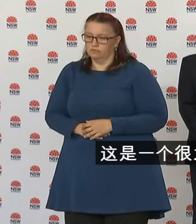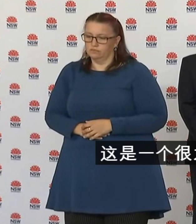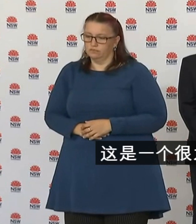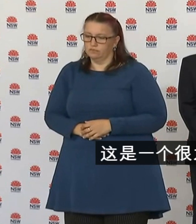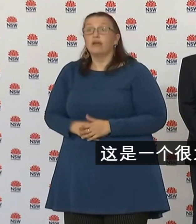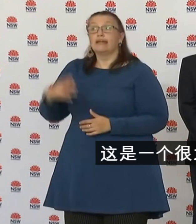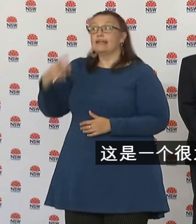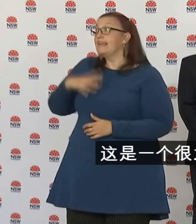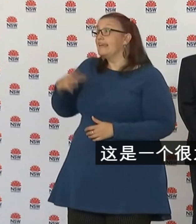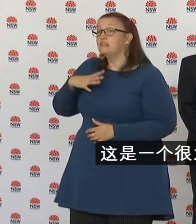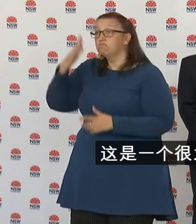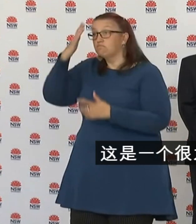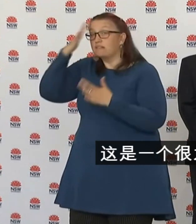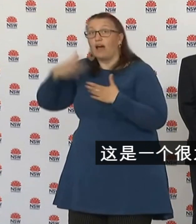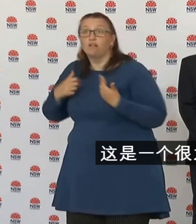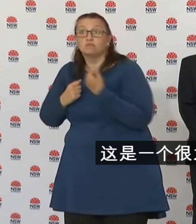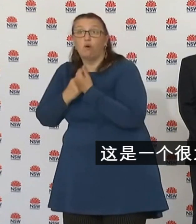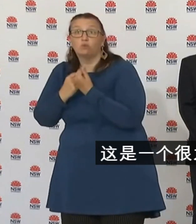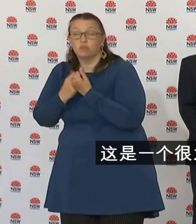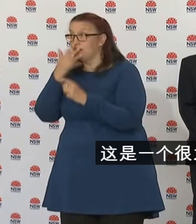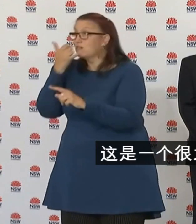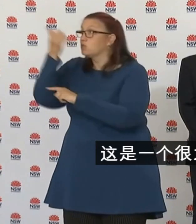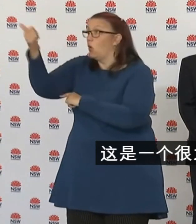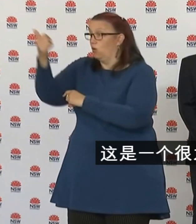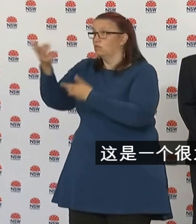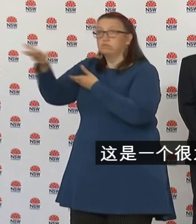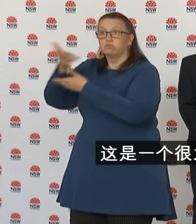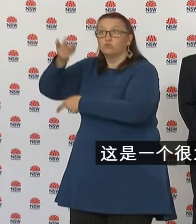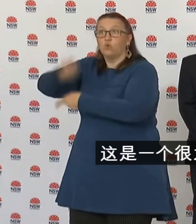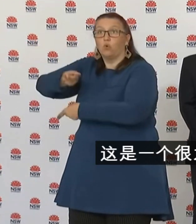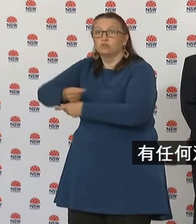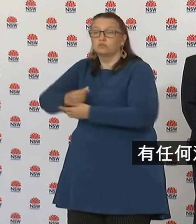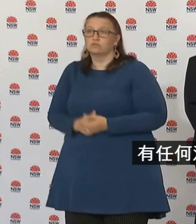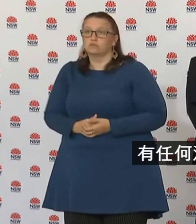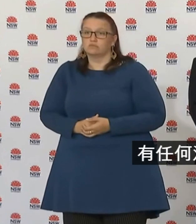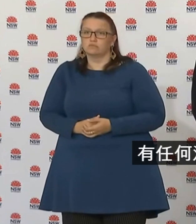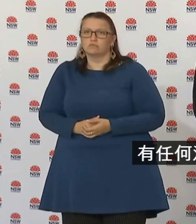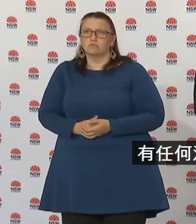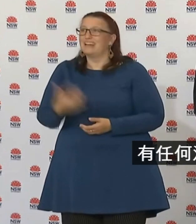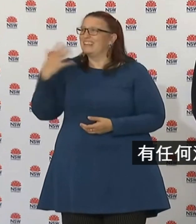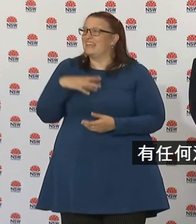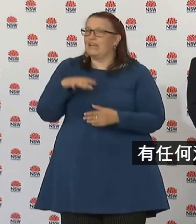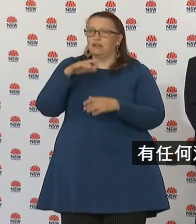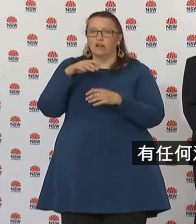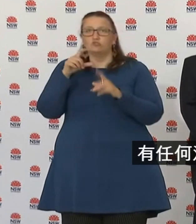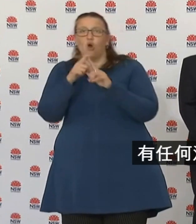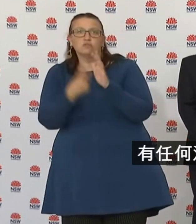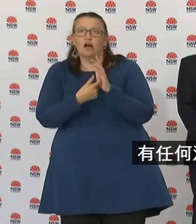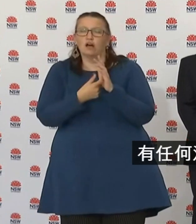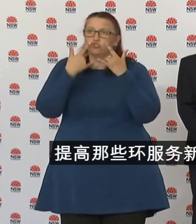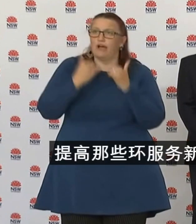welfare needs, and that's a big call out. Please do not in any way have any needs that are not being